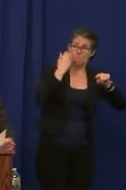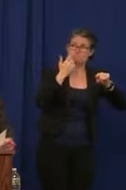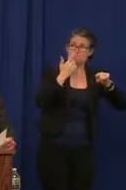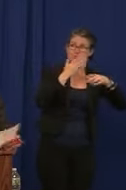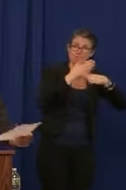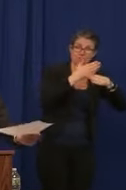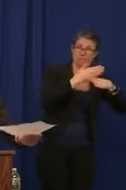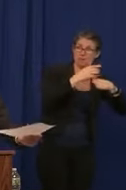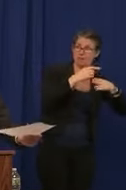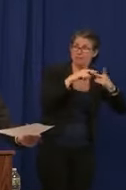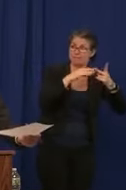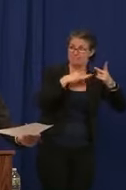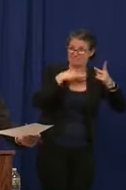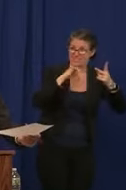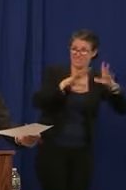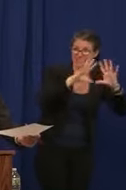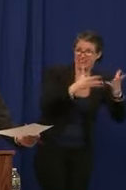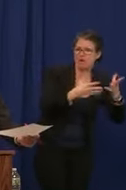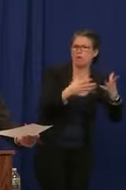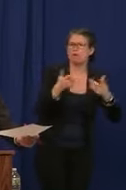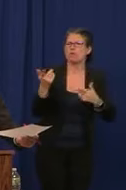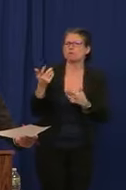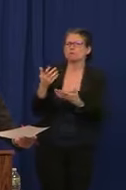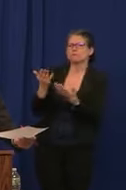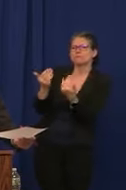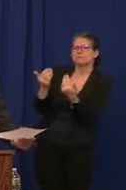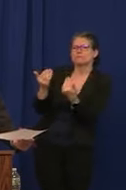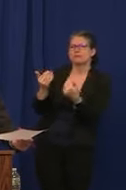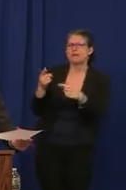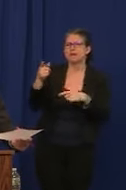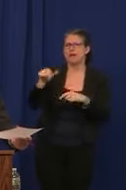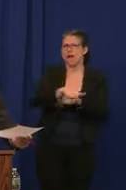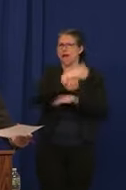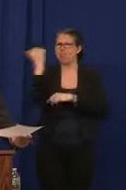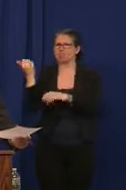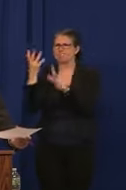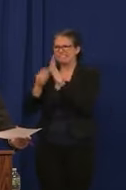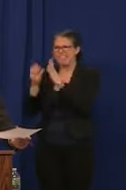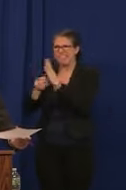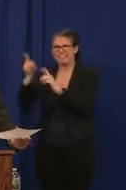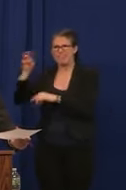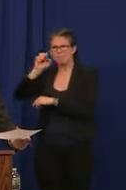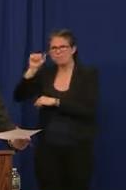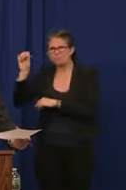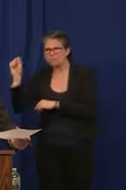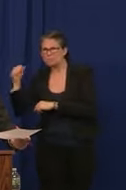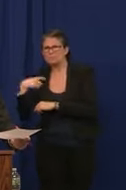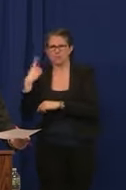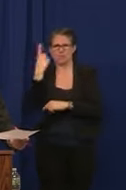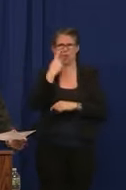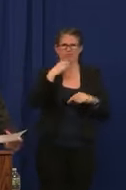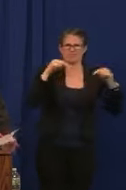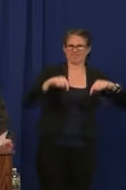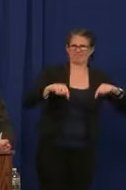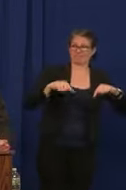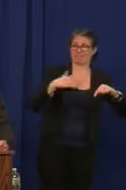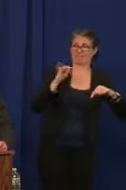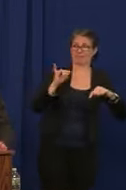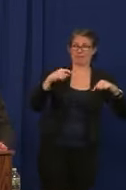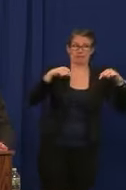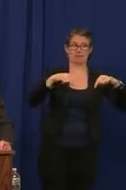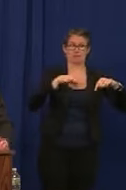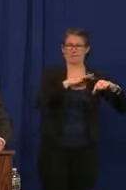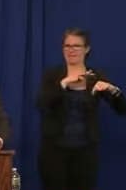you know, a couple dozen at a veterans home in Massachusetts. Can you just talk about what that means and what you've learned from